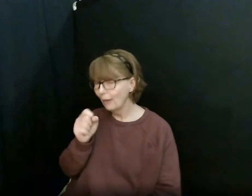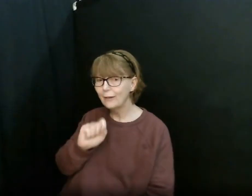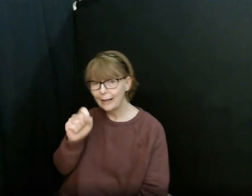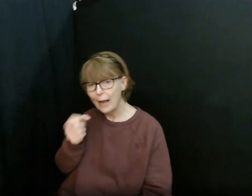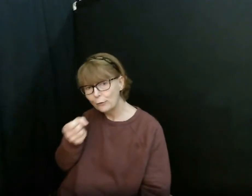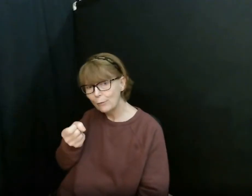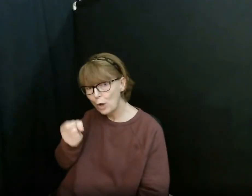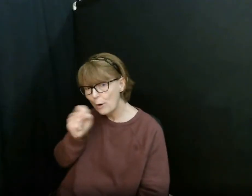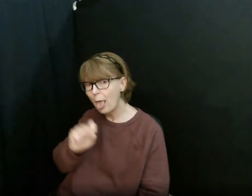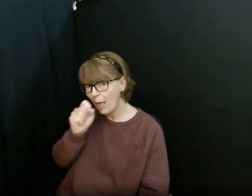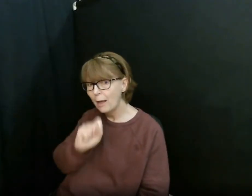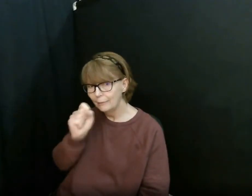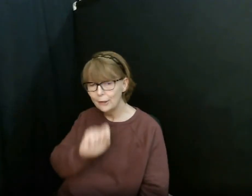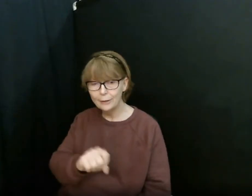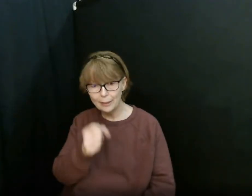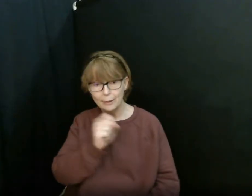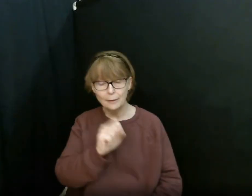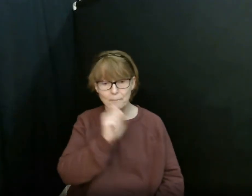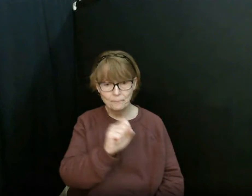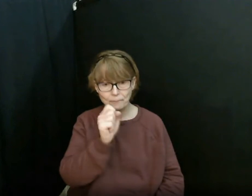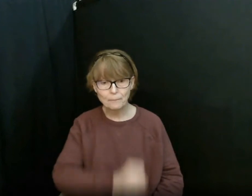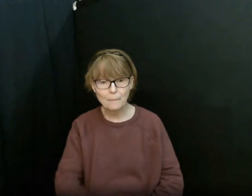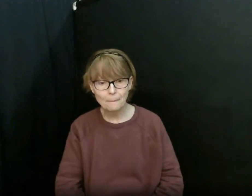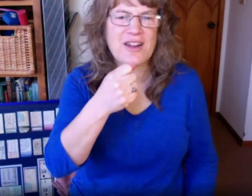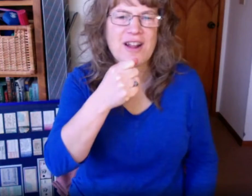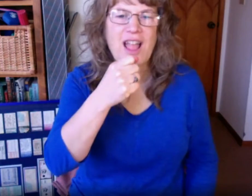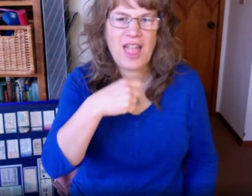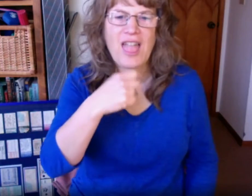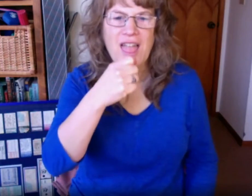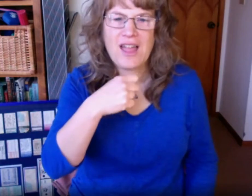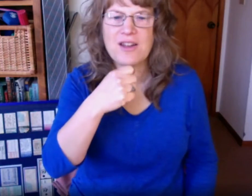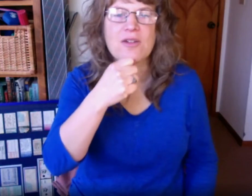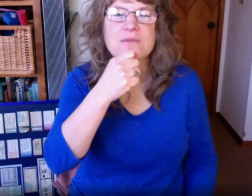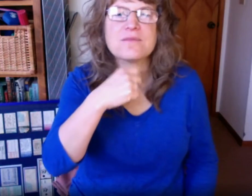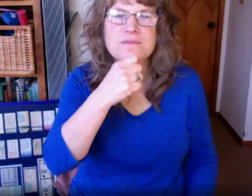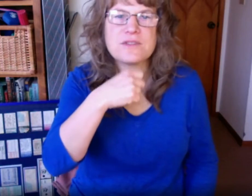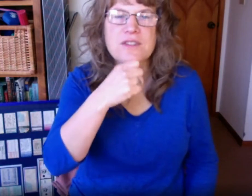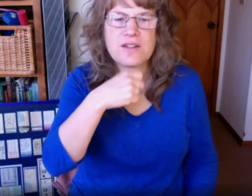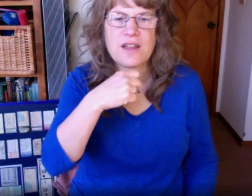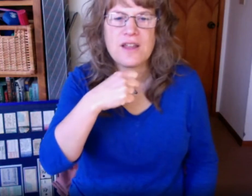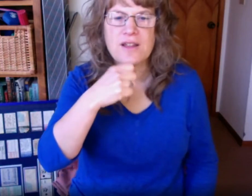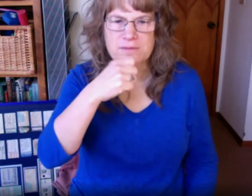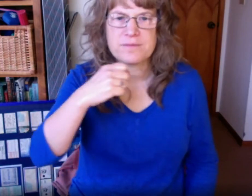Like an ice cream cone that you're looking on it? You're sticking your tongue out, right? No. Just okay. Yeah.